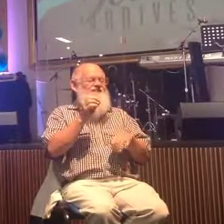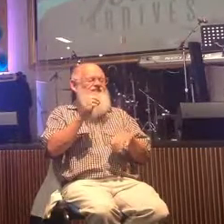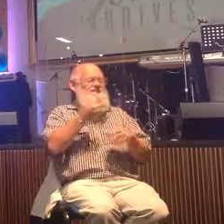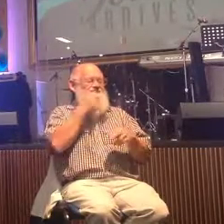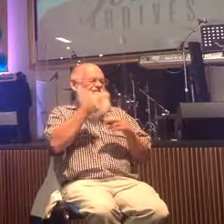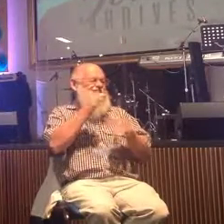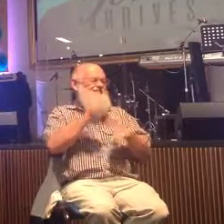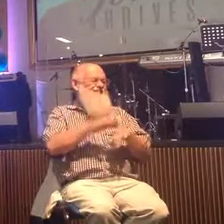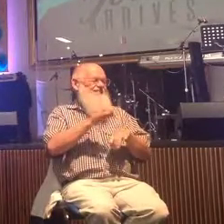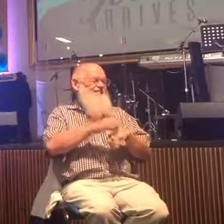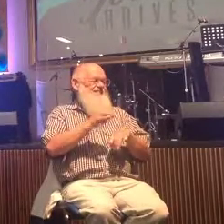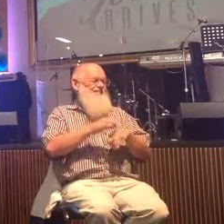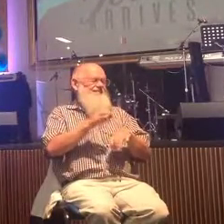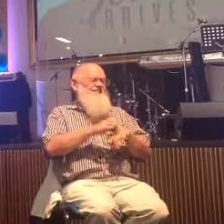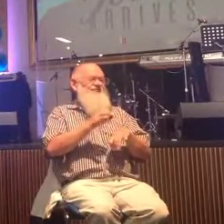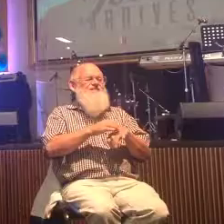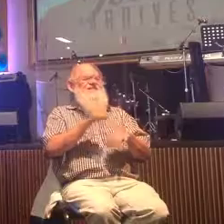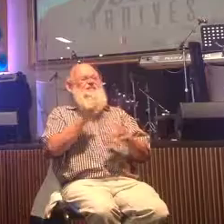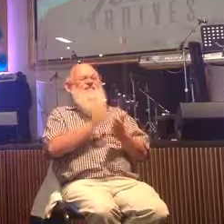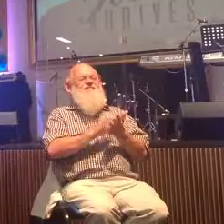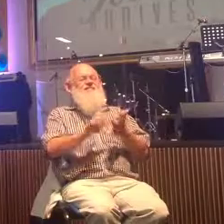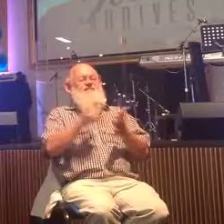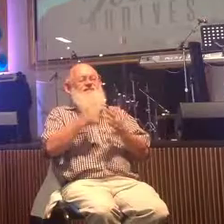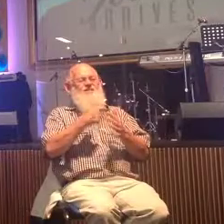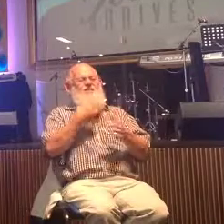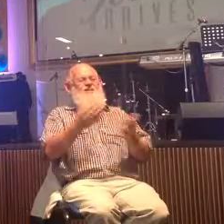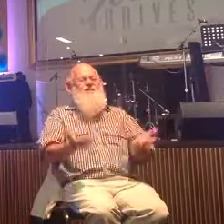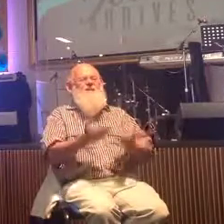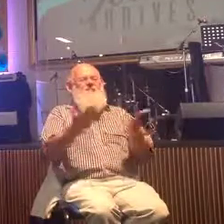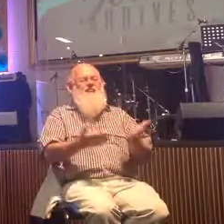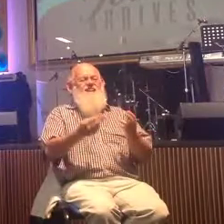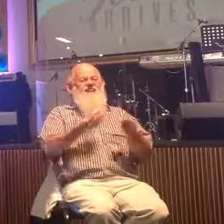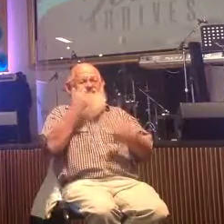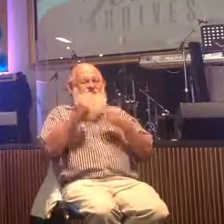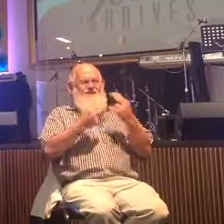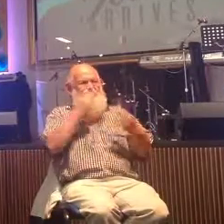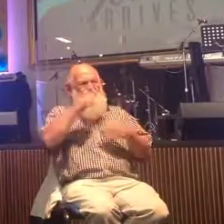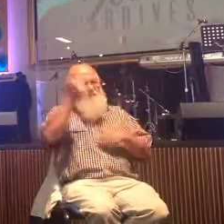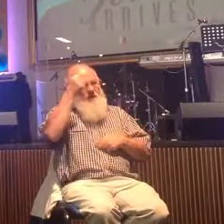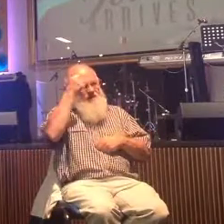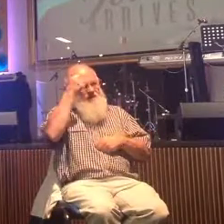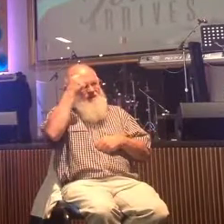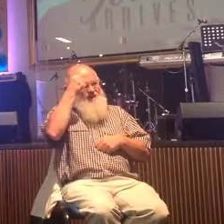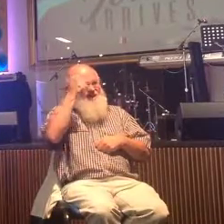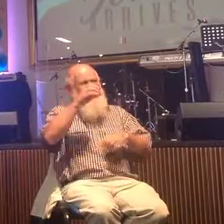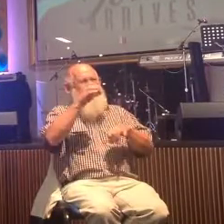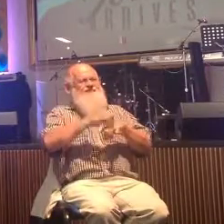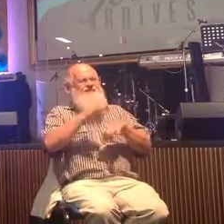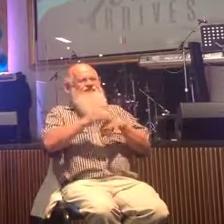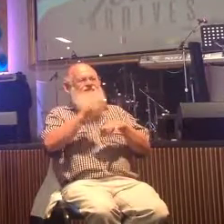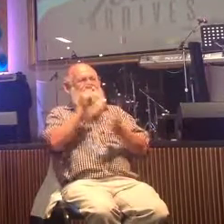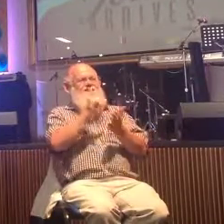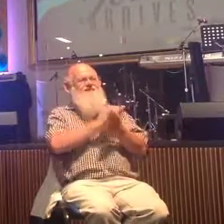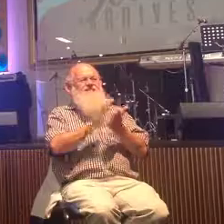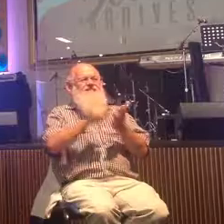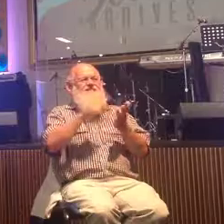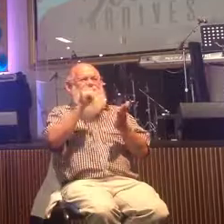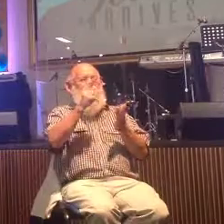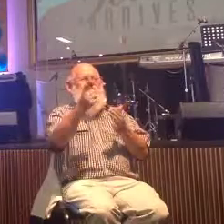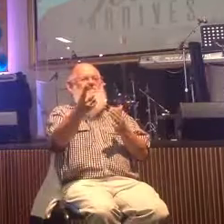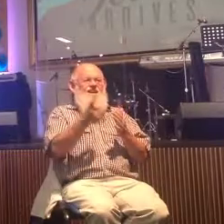the Chock can't stop, the Chock. And when that song would play, the people knew that Dr. Chock was about to arrive.